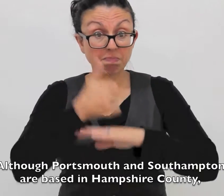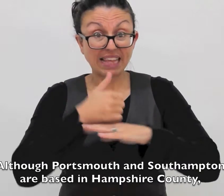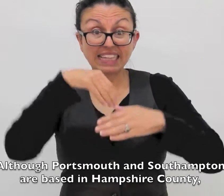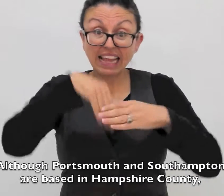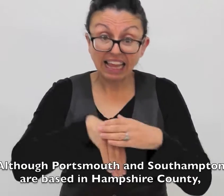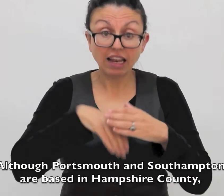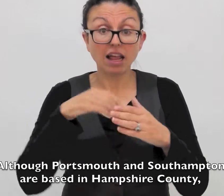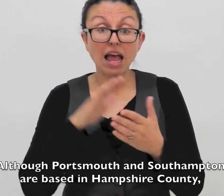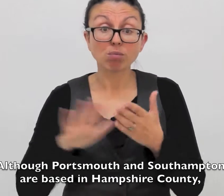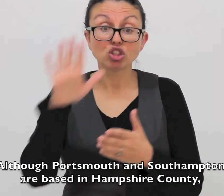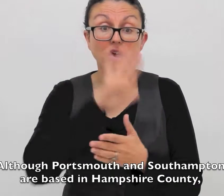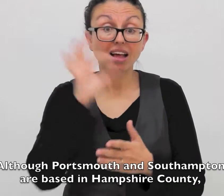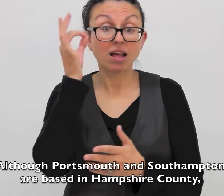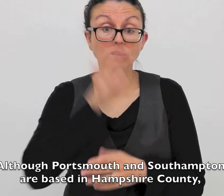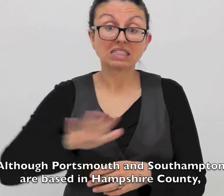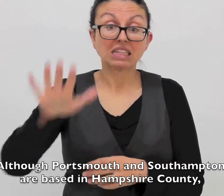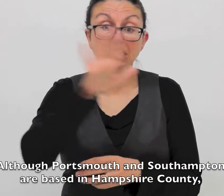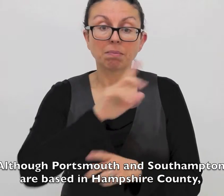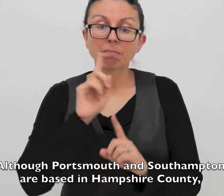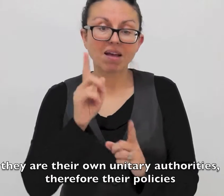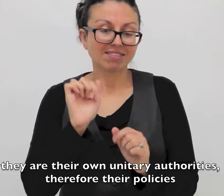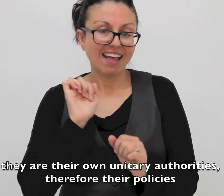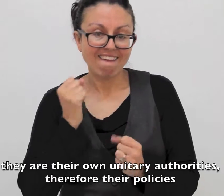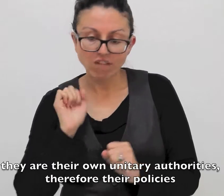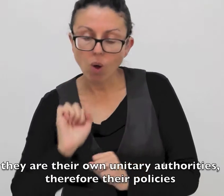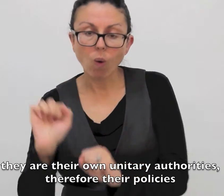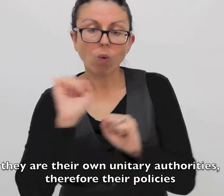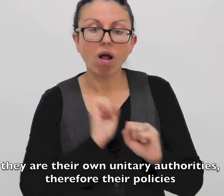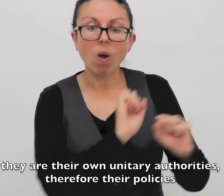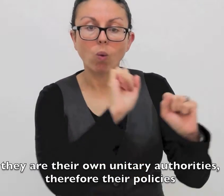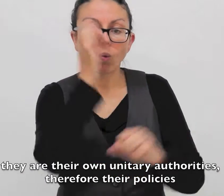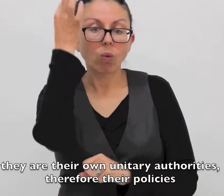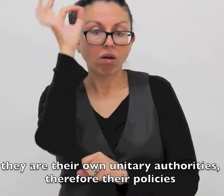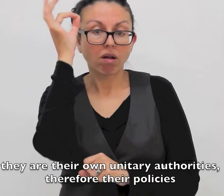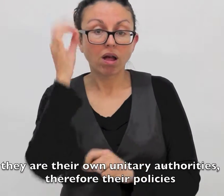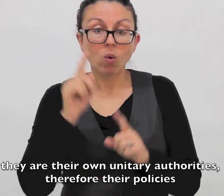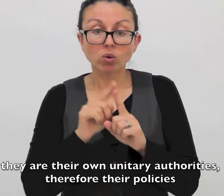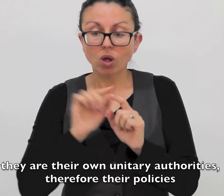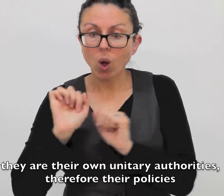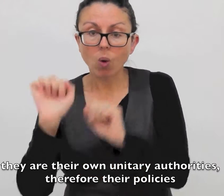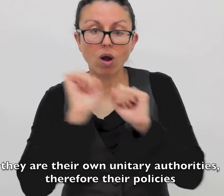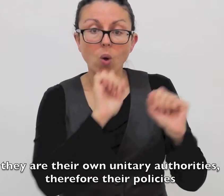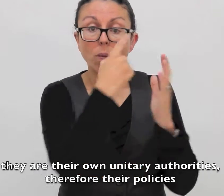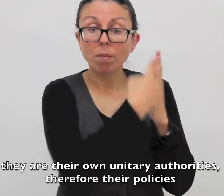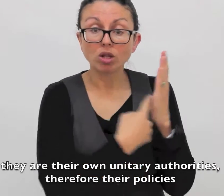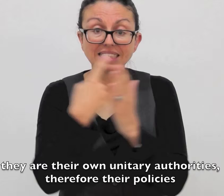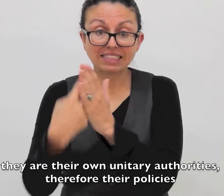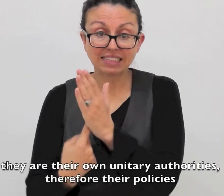Although Portsmouth and Southampton are based in Hampshire County, they are their own unitary